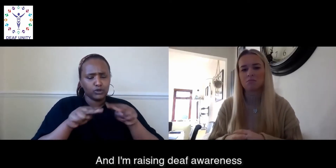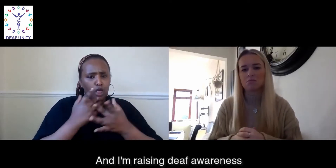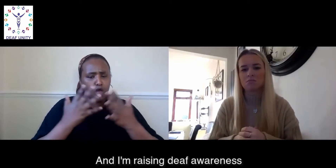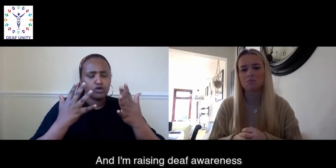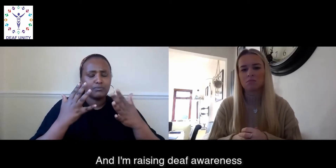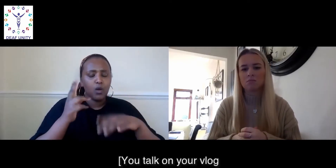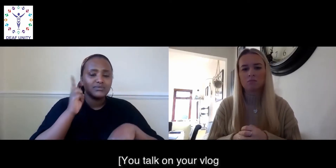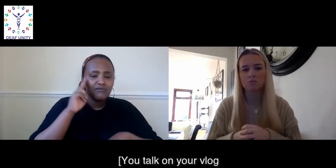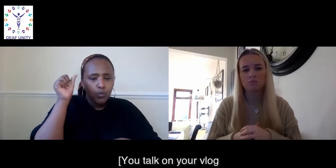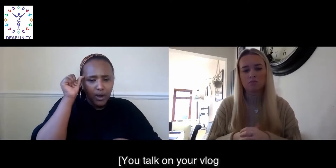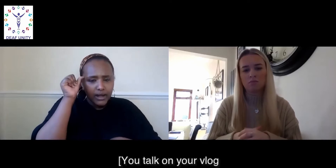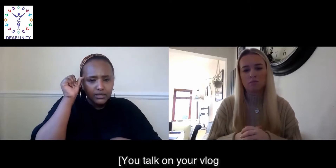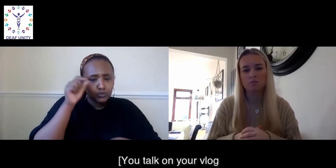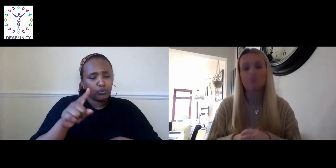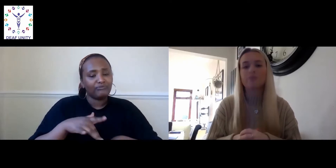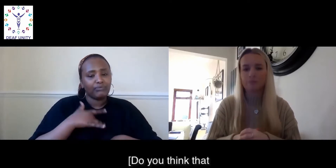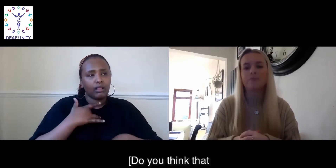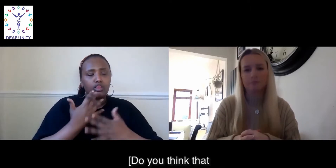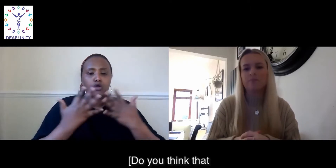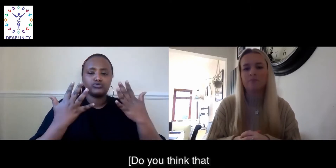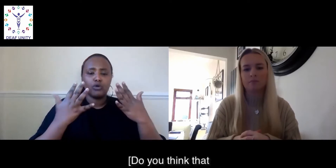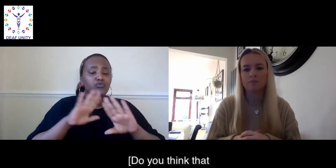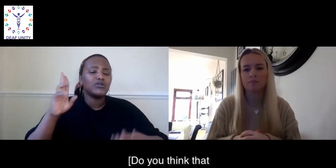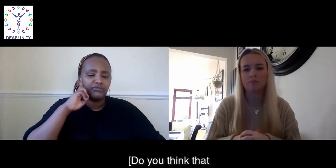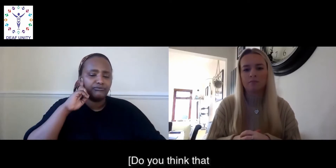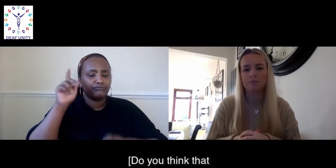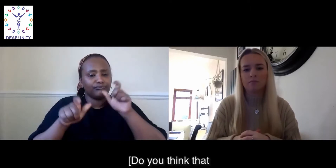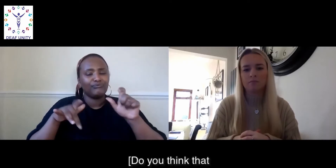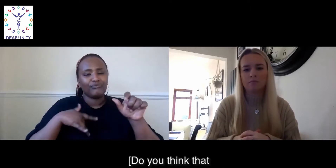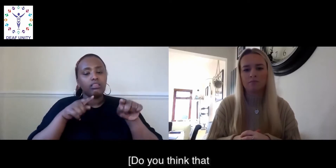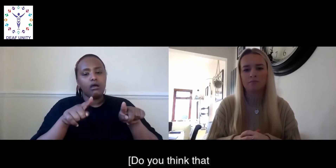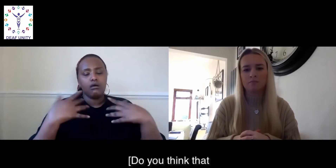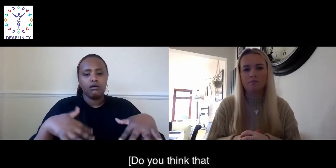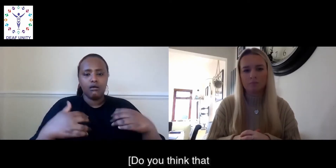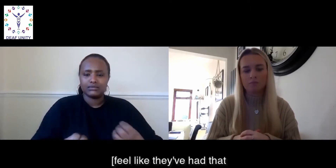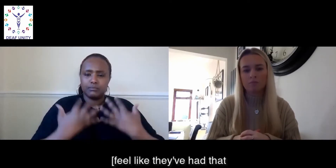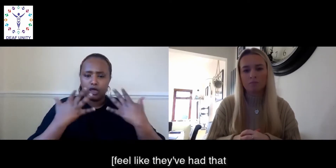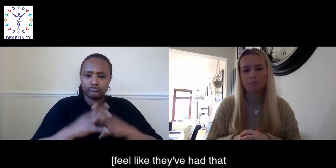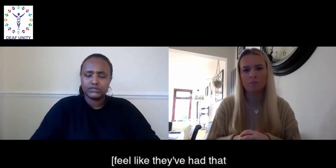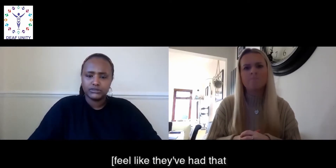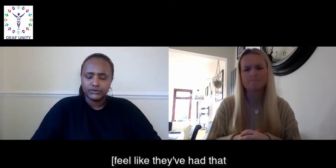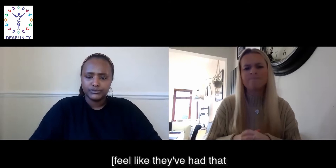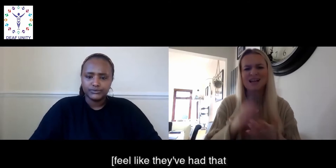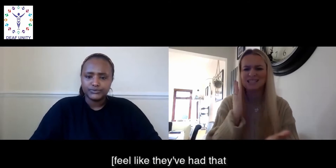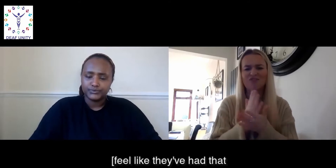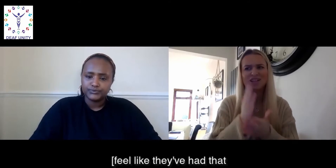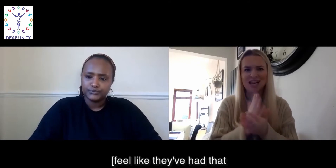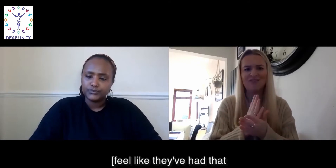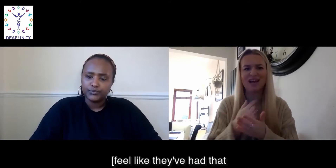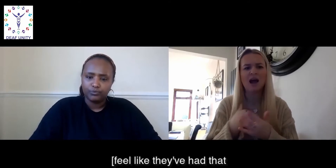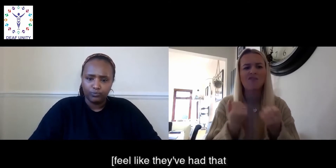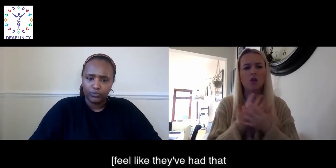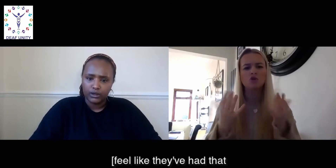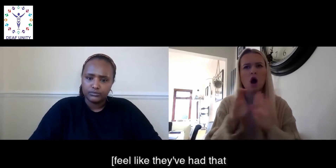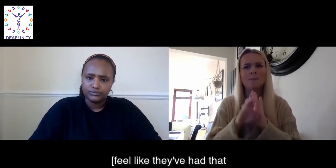You talk on your vlog about deaf awareness a lot. Do you think that not a lot of deaf people feel like they've had that experience